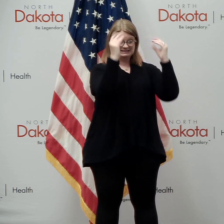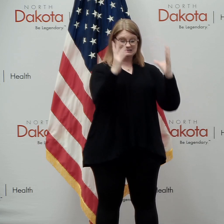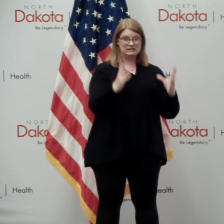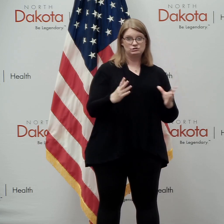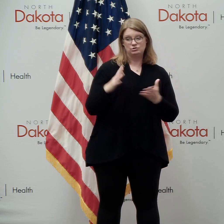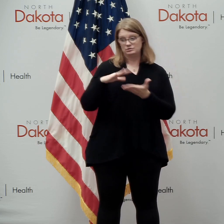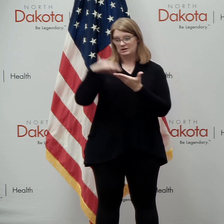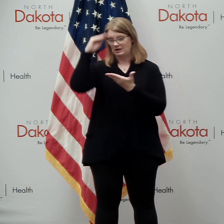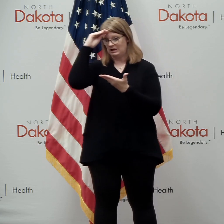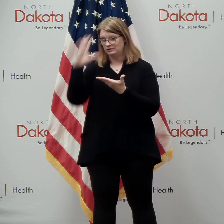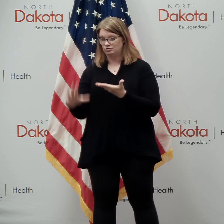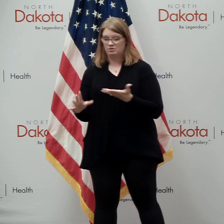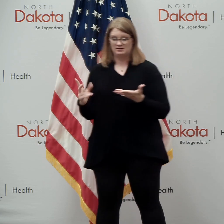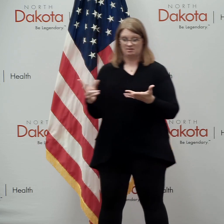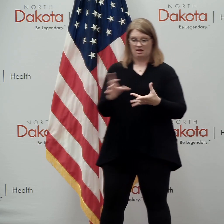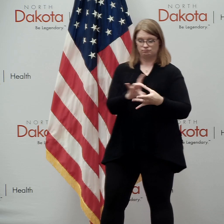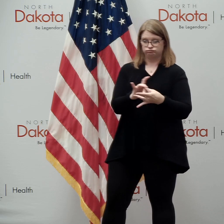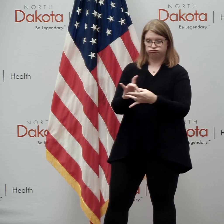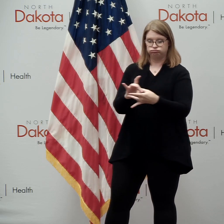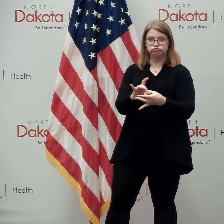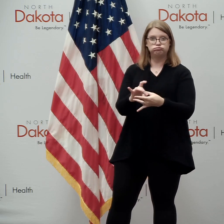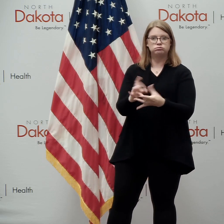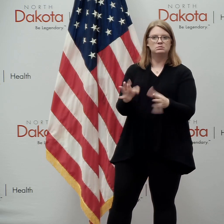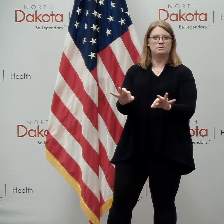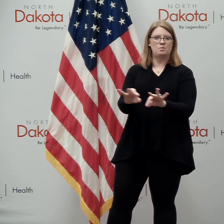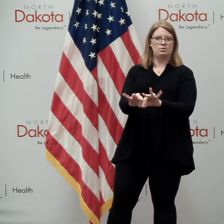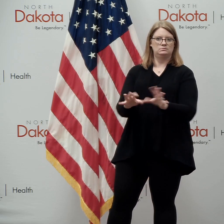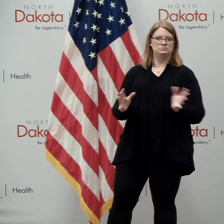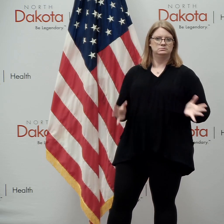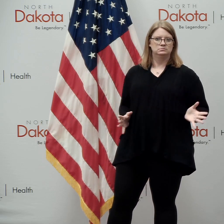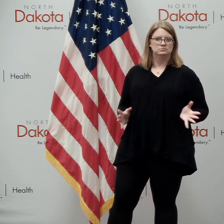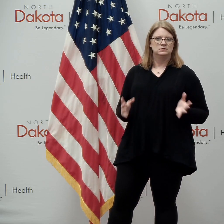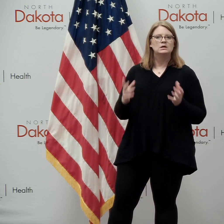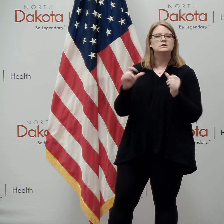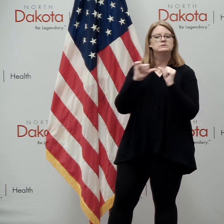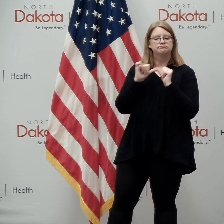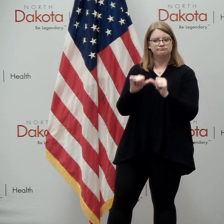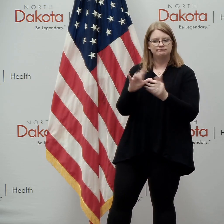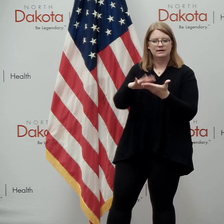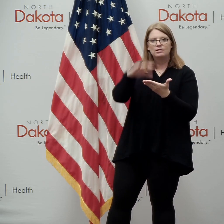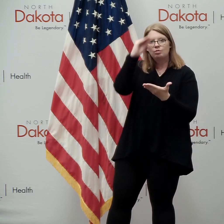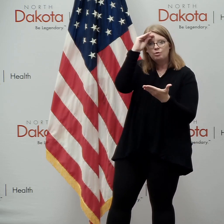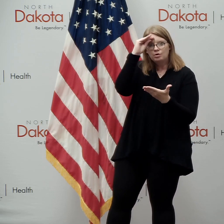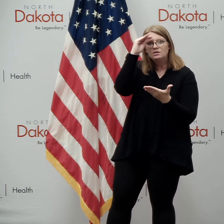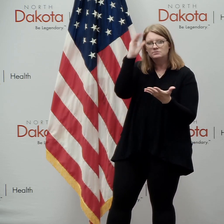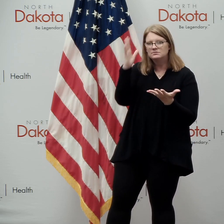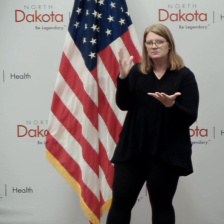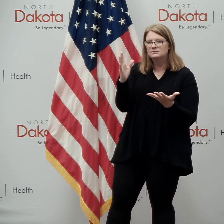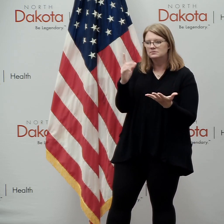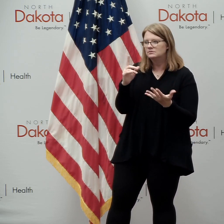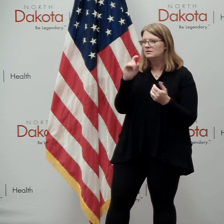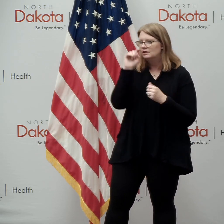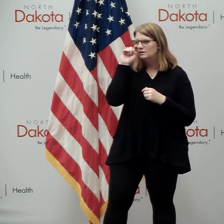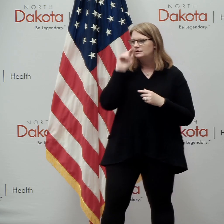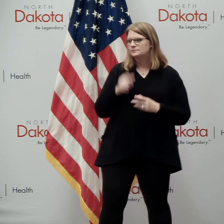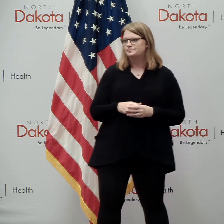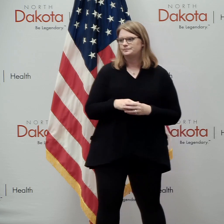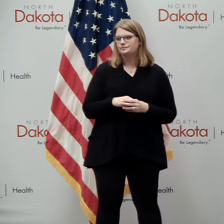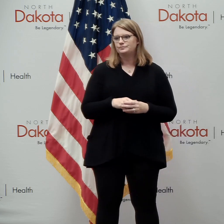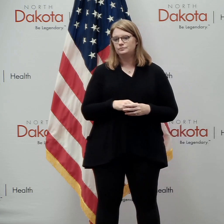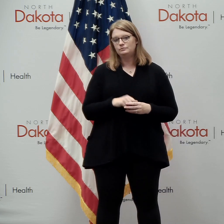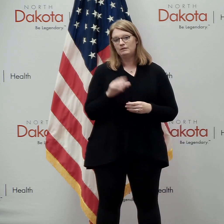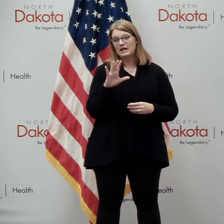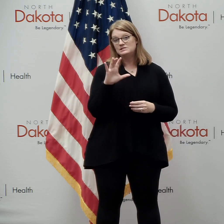between students and teachers to keep everybody both learning and keep them safe from a whole health standpoint. As